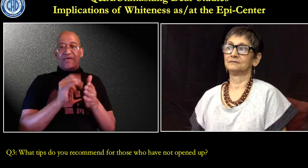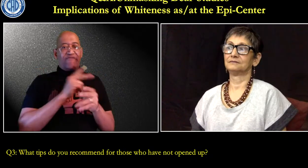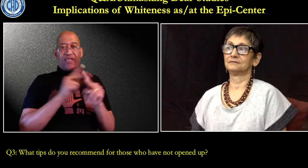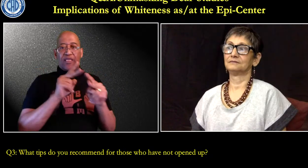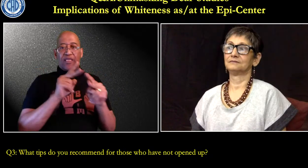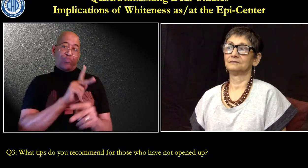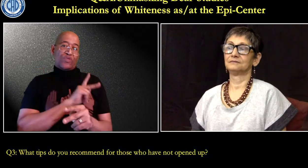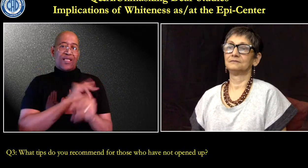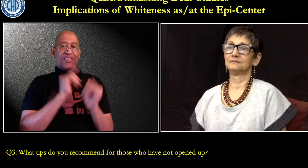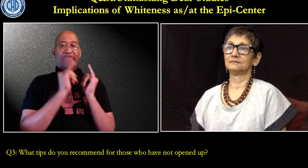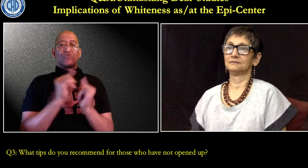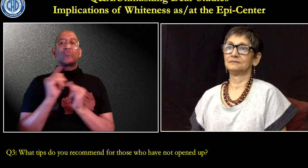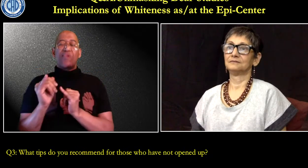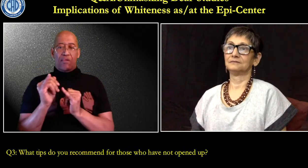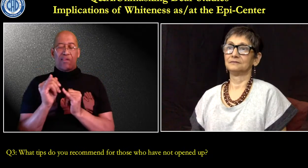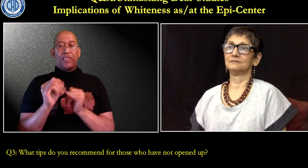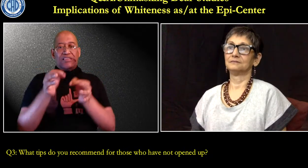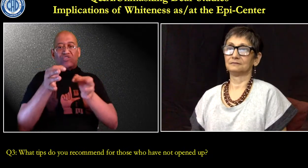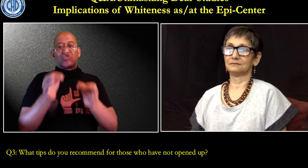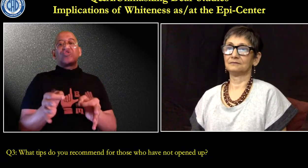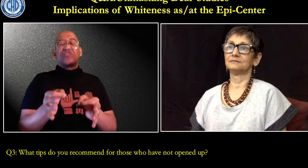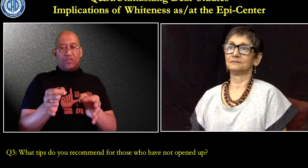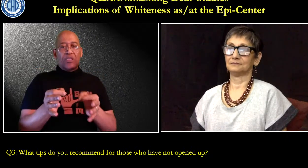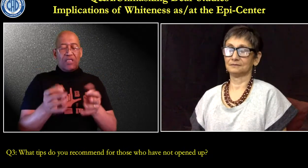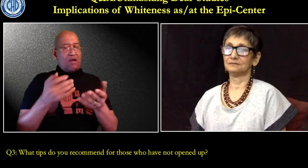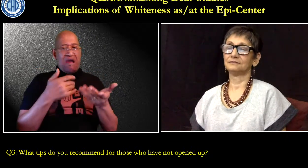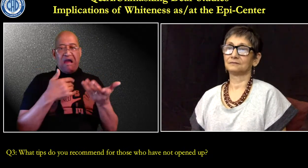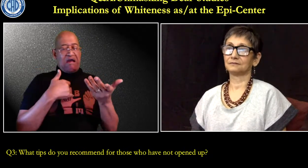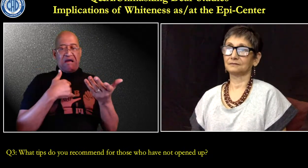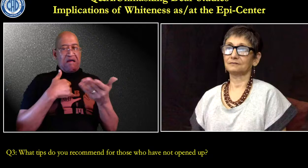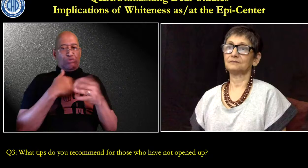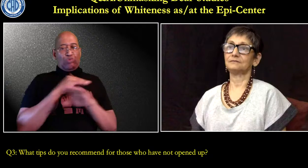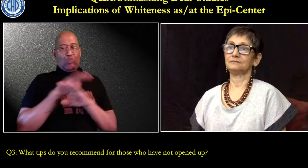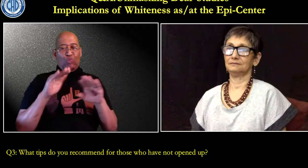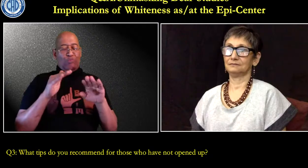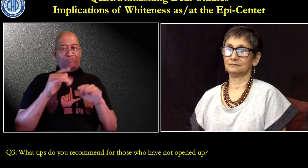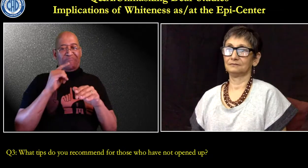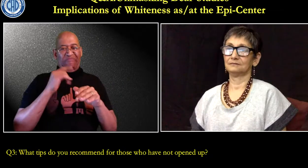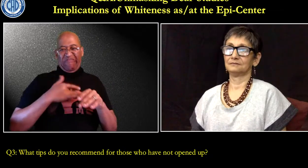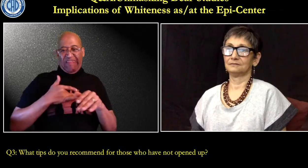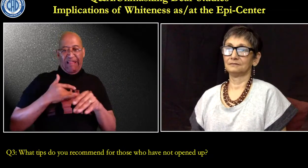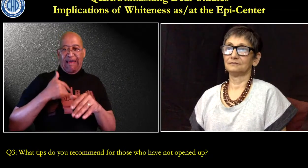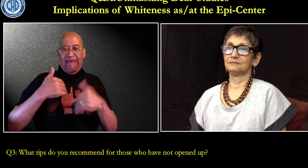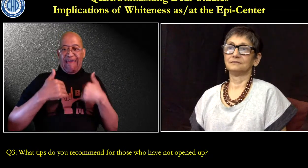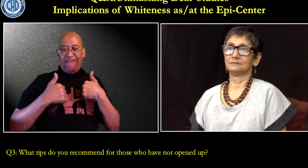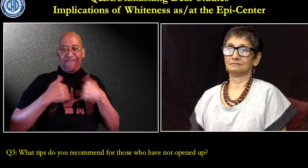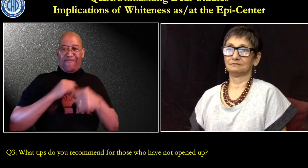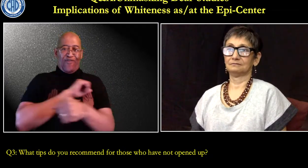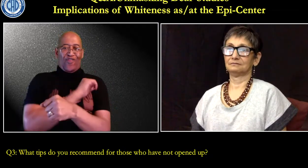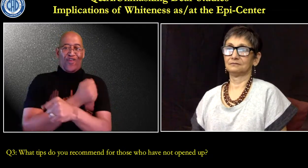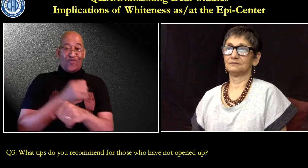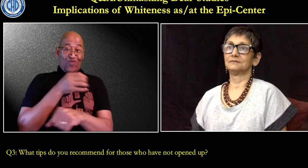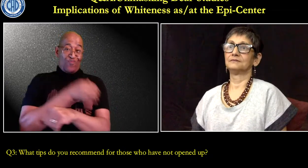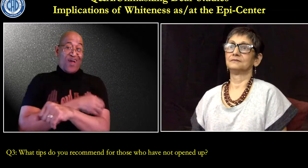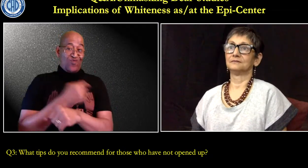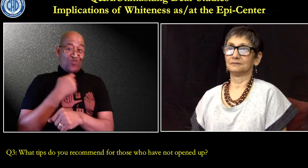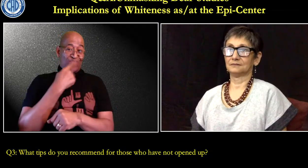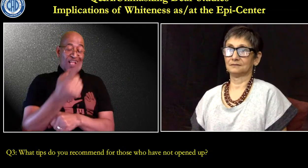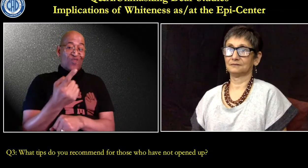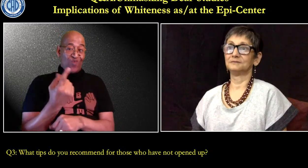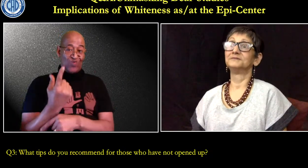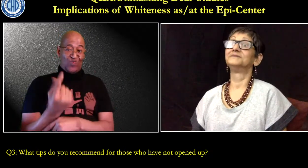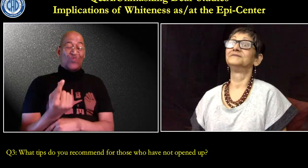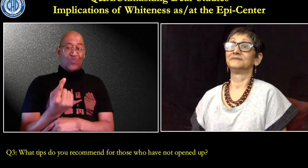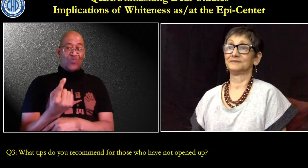But one tip is really that it's the personal, individual, their person, how they